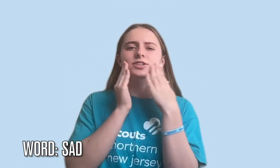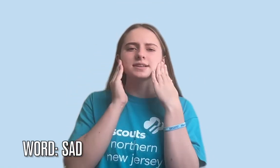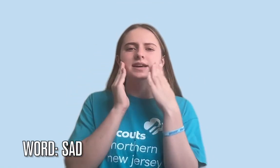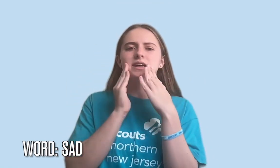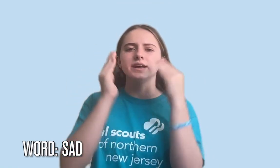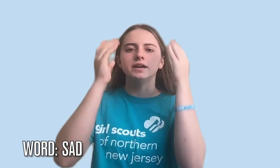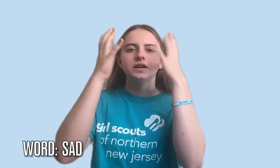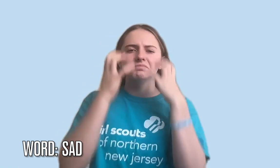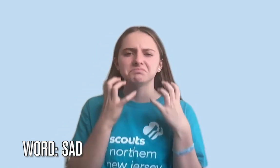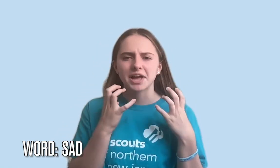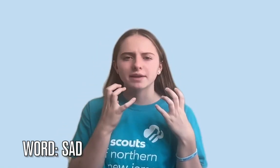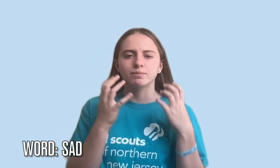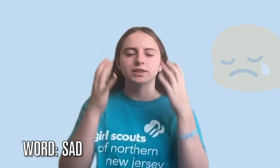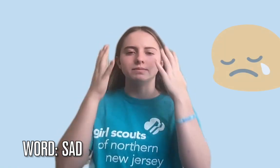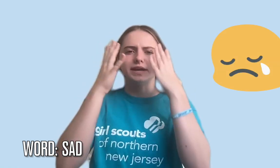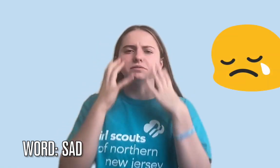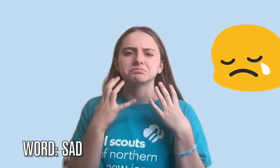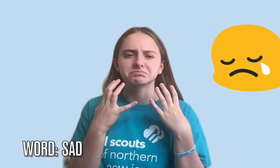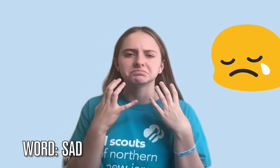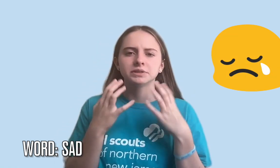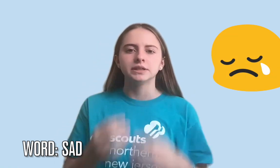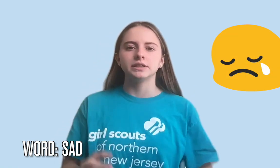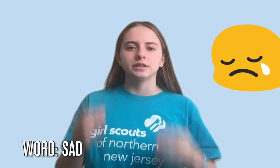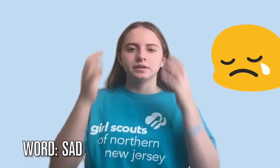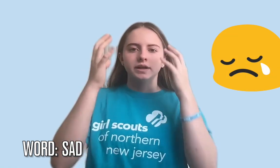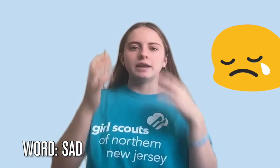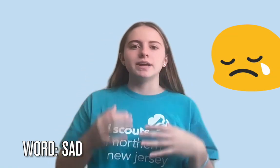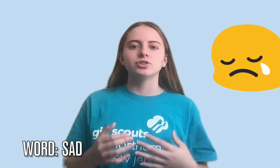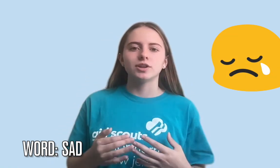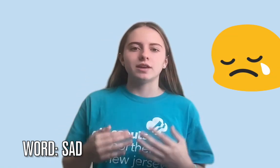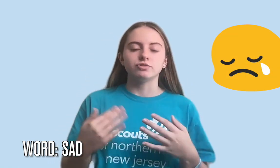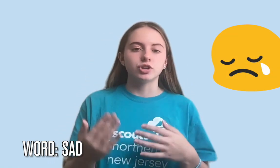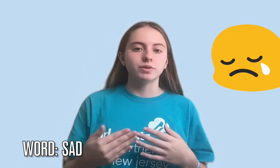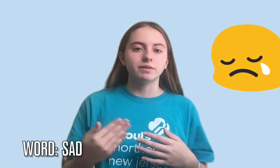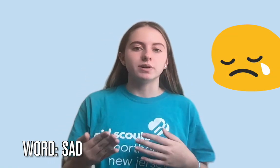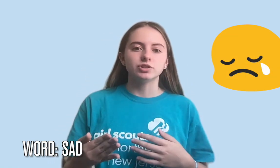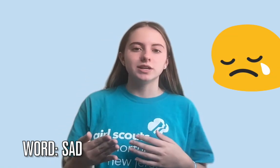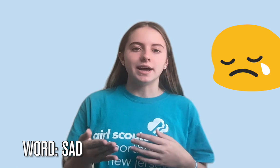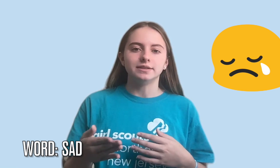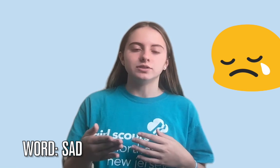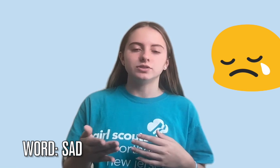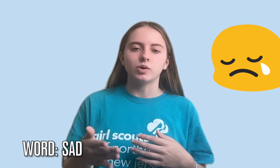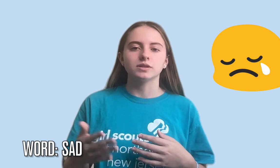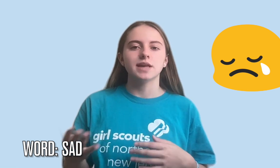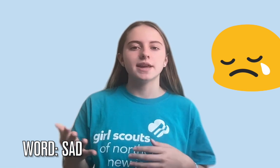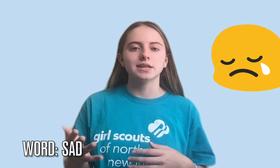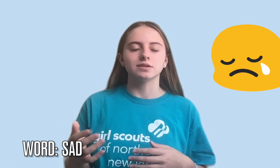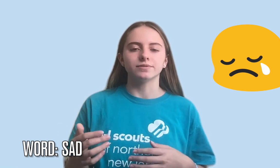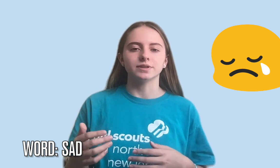cheeks area and bring them down. And make sure that you show the emotion as you're saying it. So for